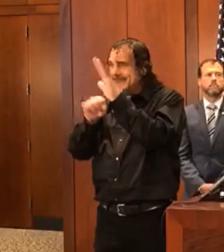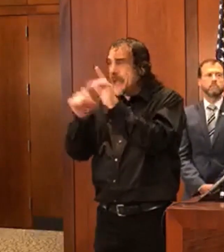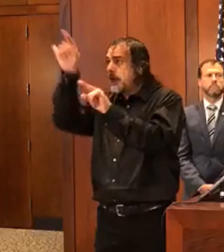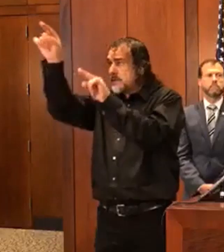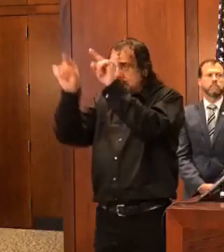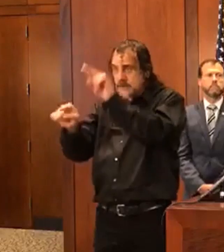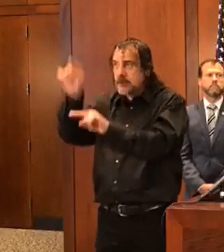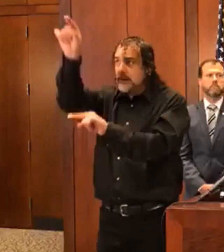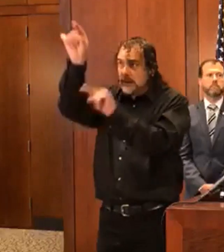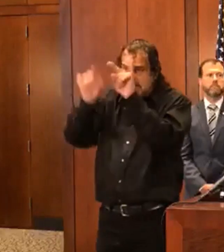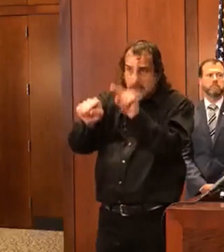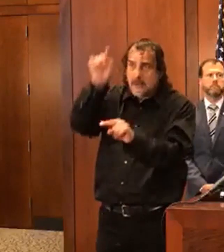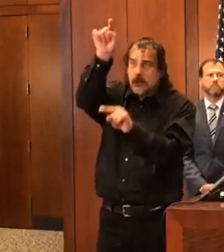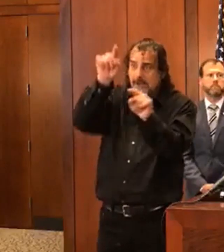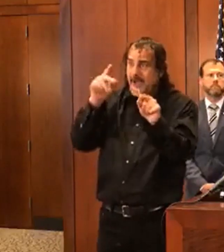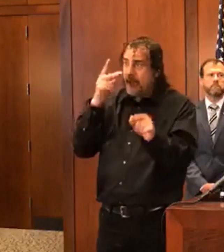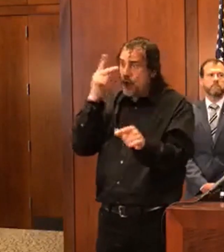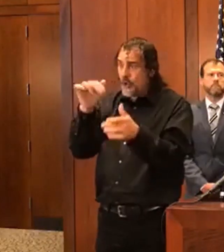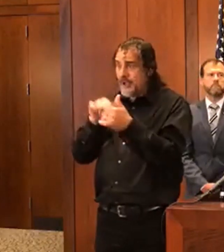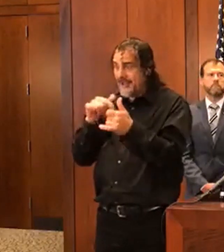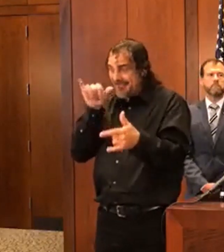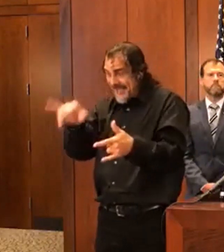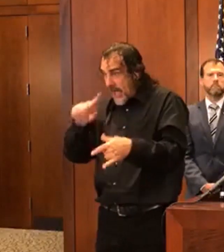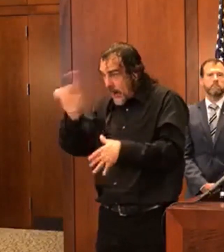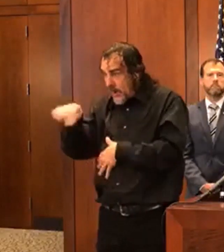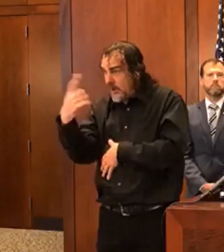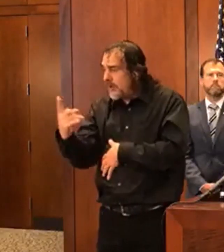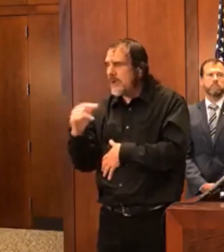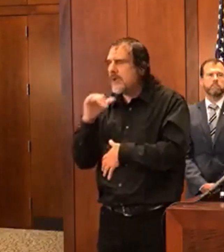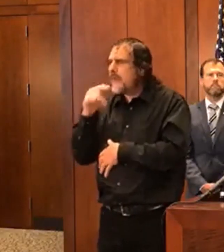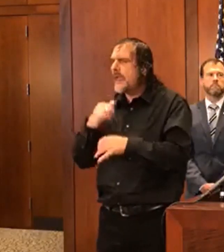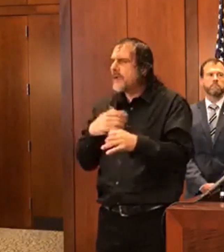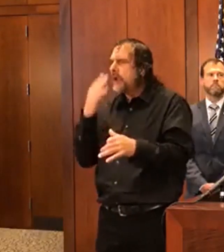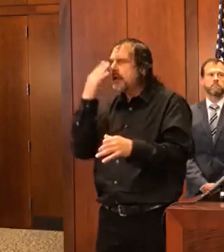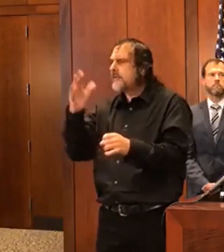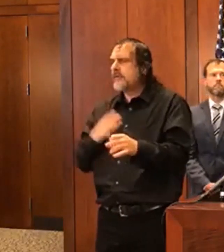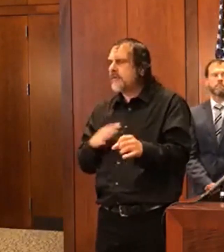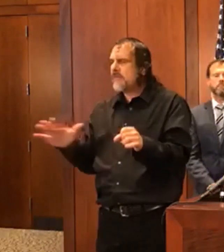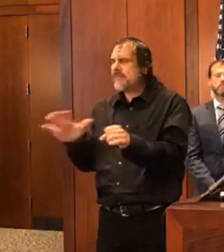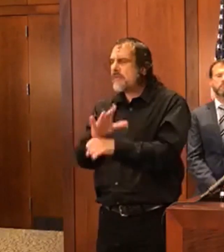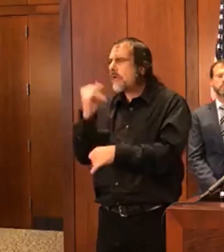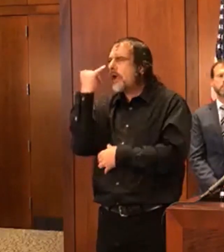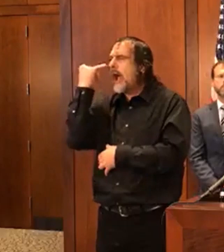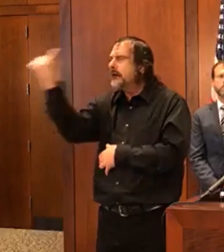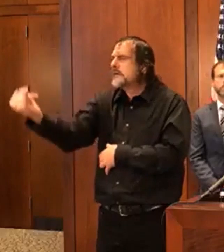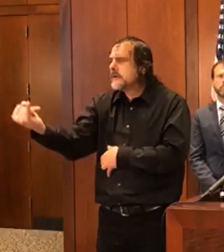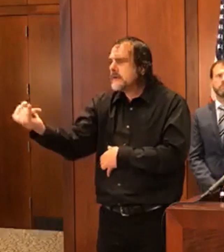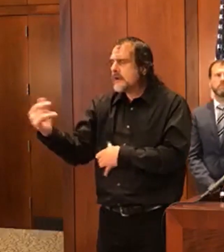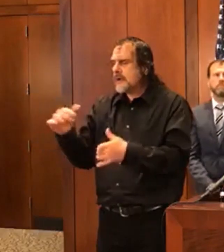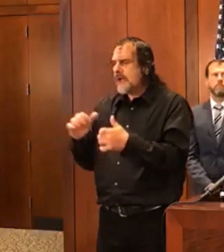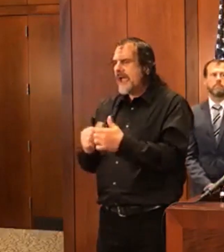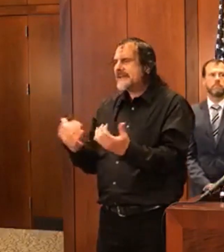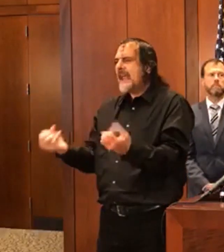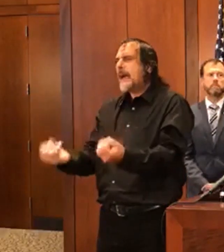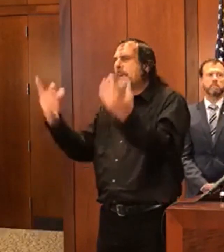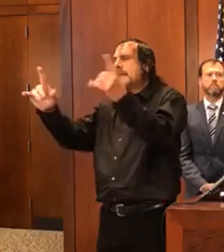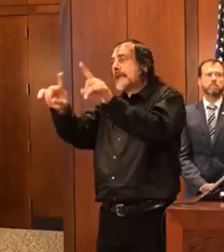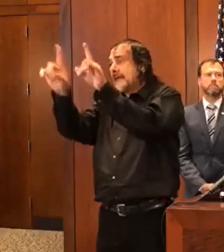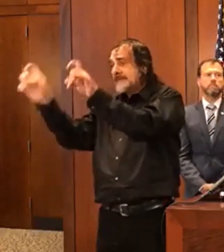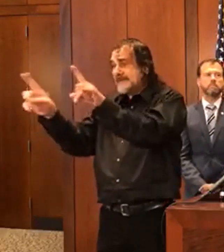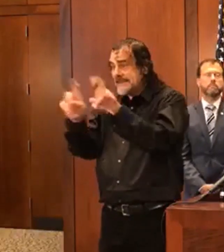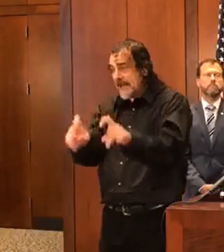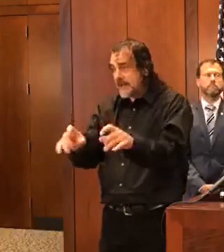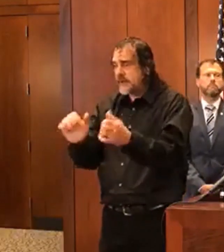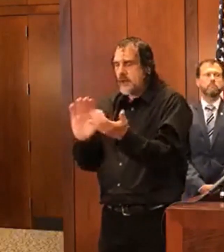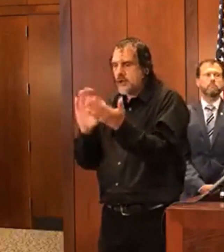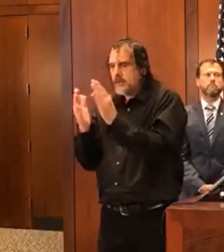cases and only look at that data, it doesn't give you a full picture. It's number of cases compared to how many tests you've actually done in